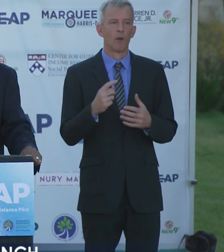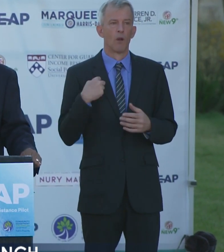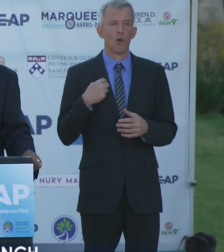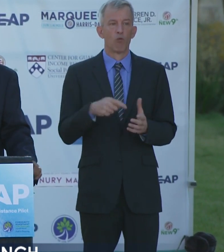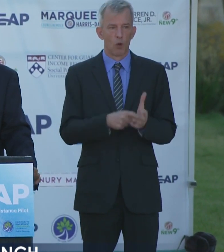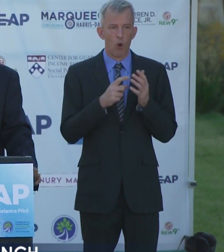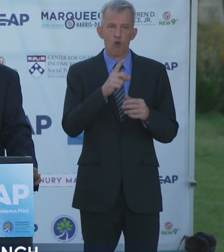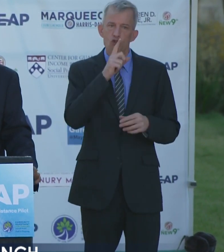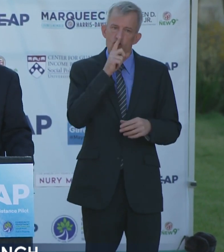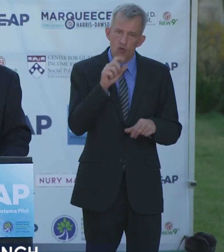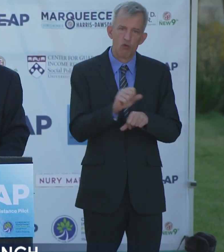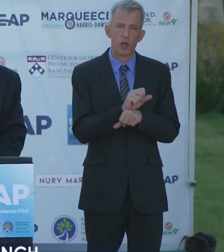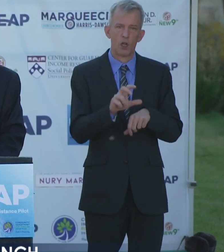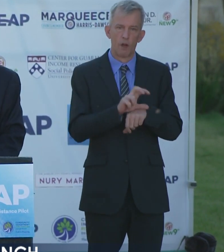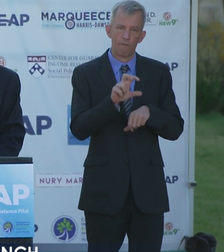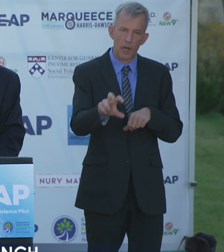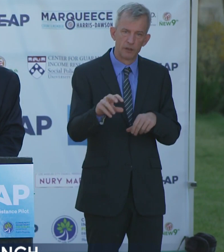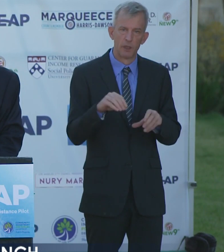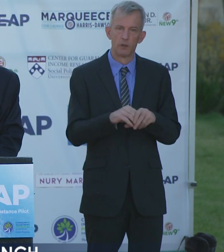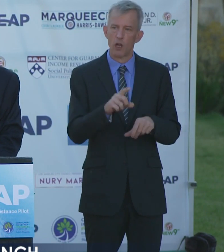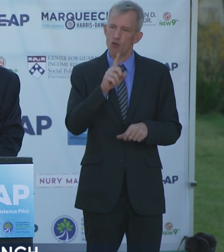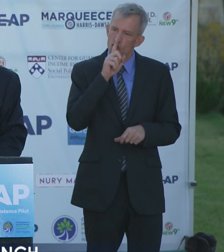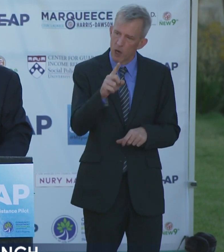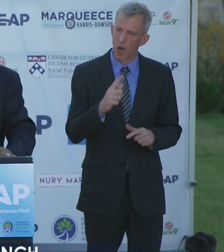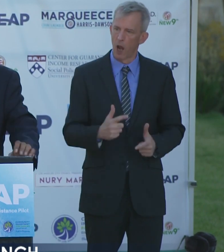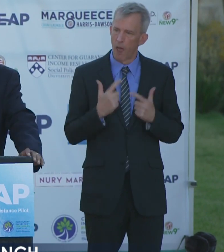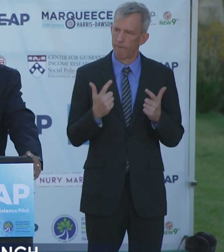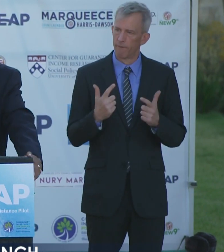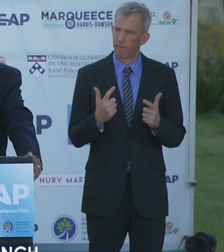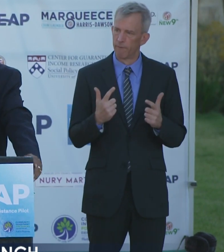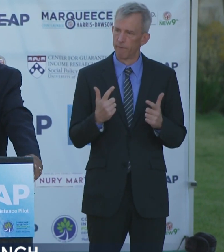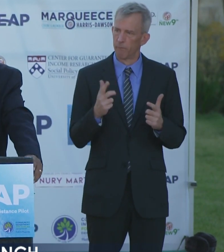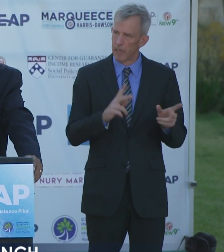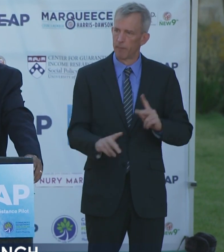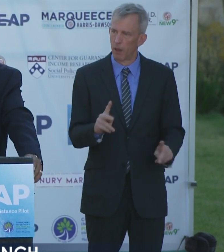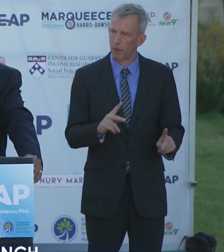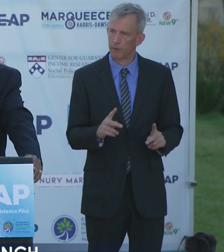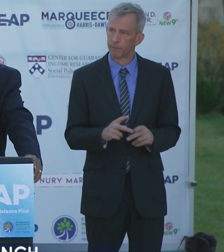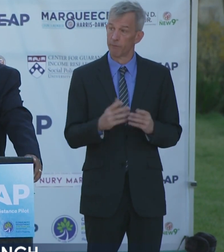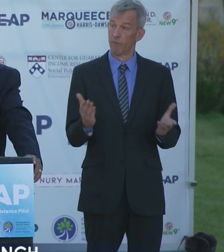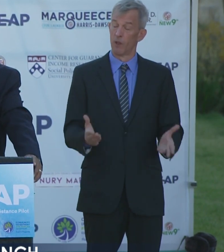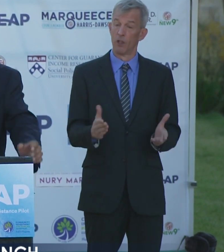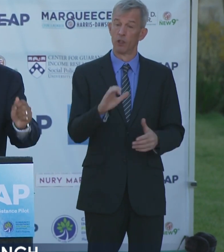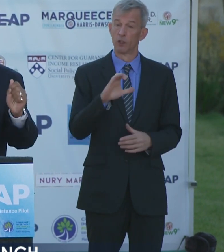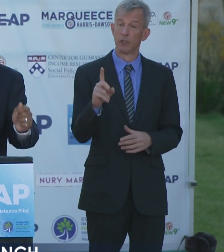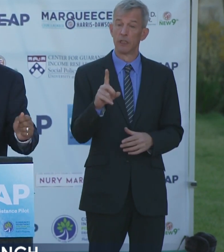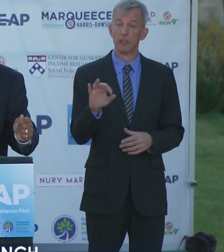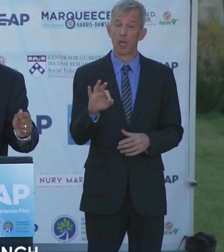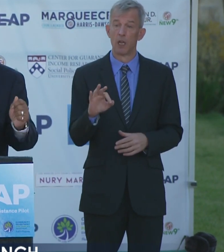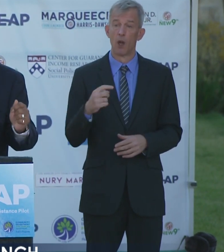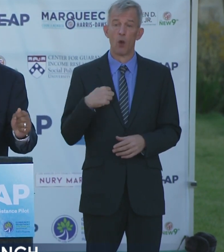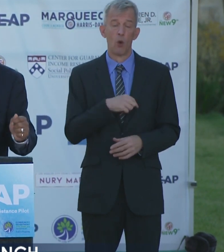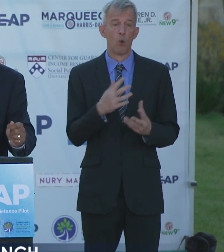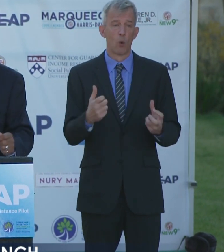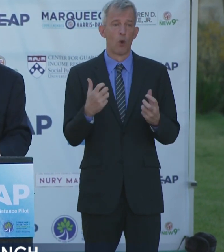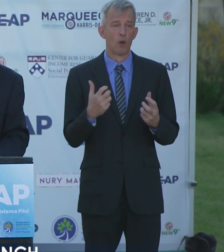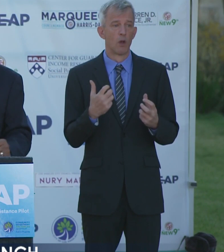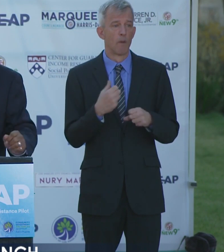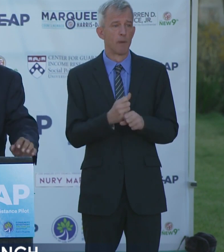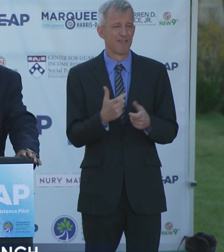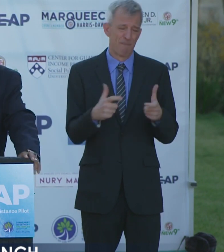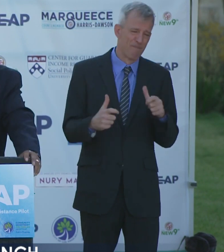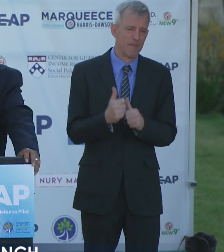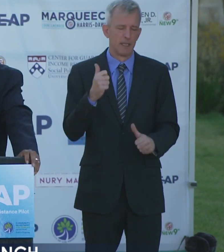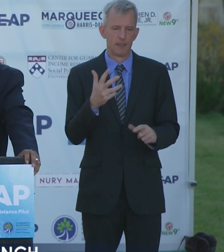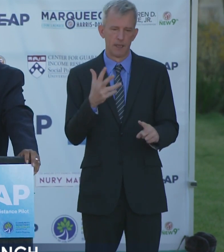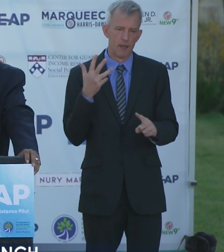real lives. And here in CD9, we take a stand and we want to make the biggest impact